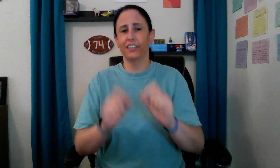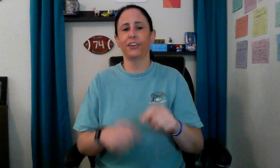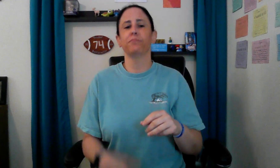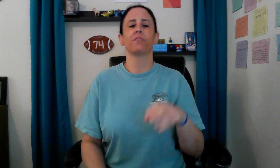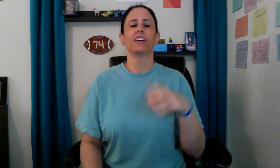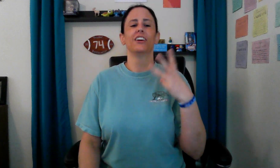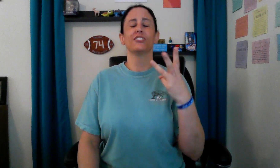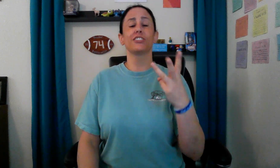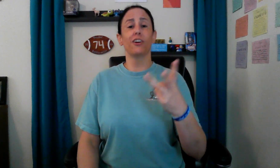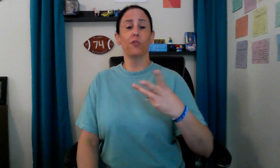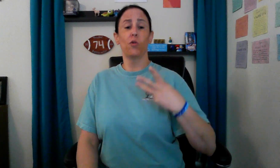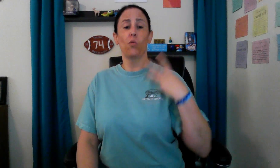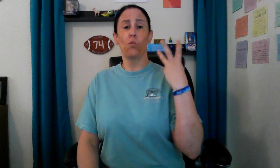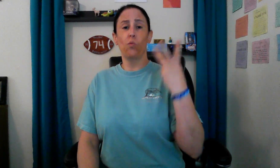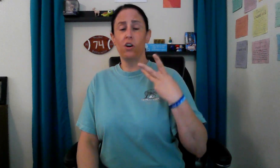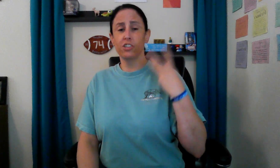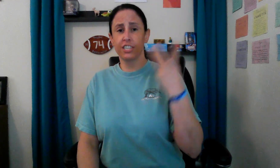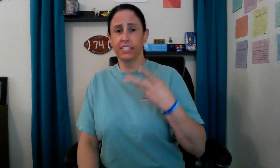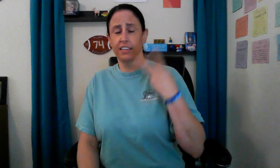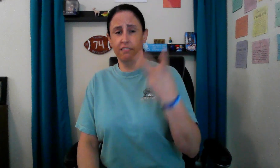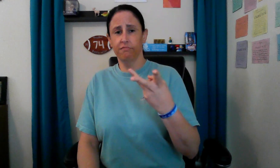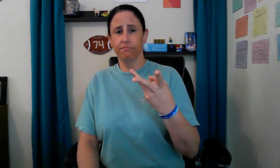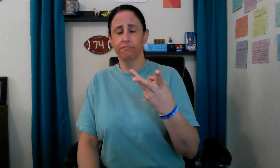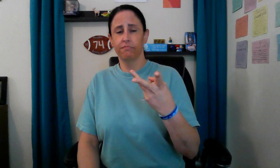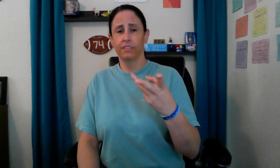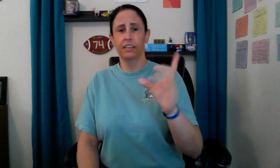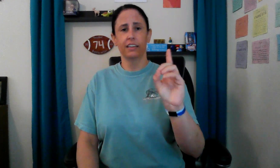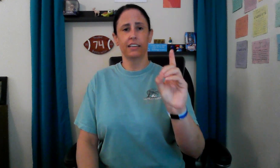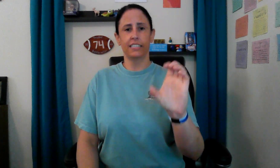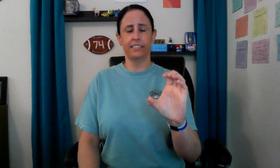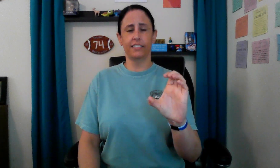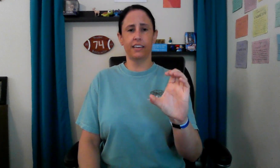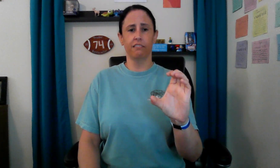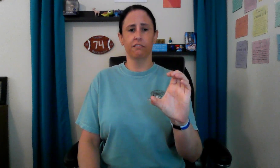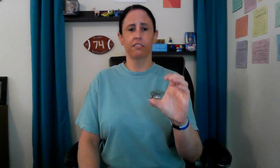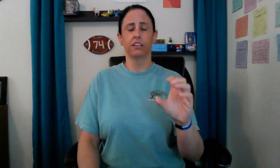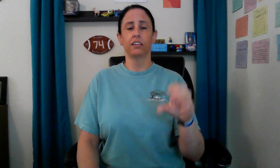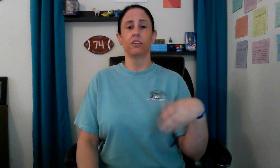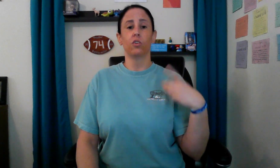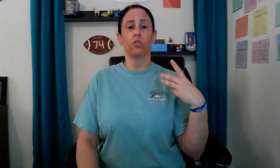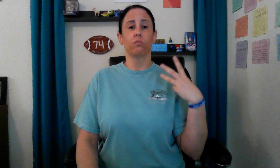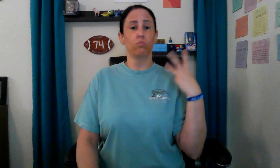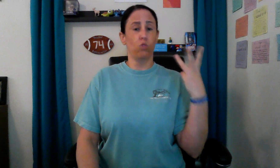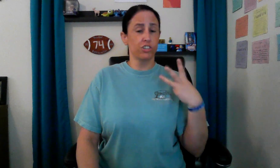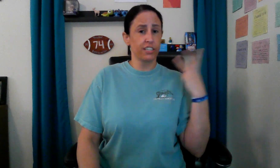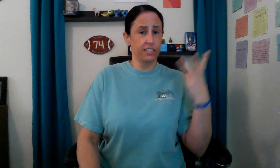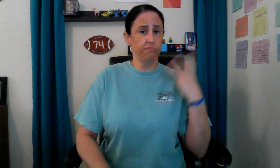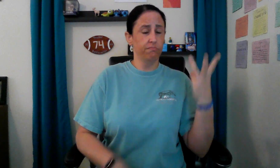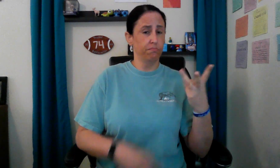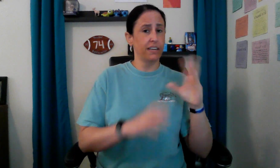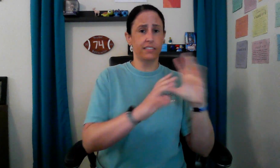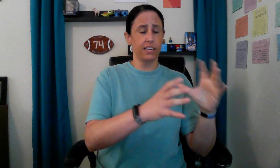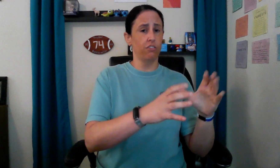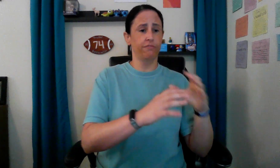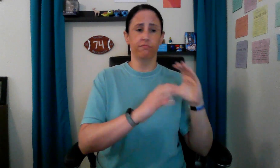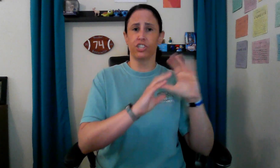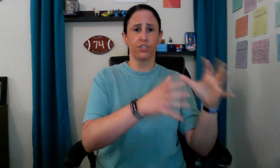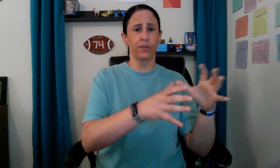know. So, Washington, D.C. Washington by itself, just doing